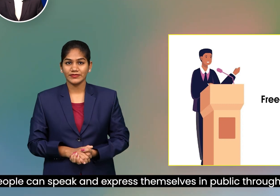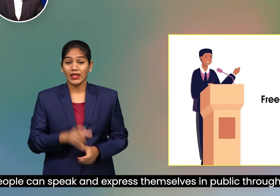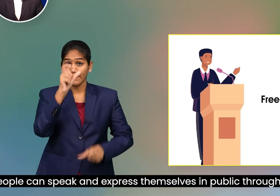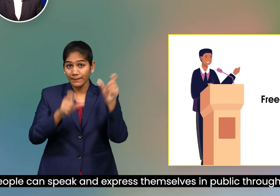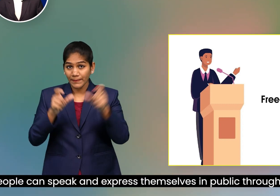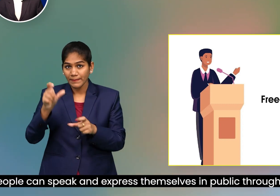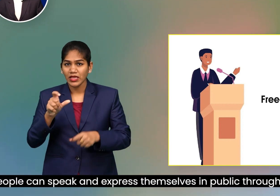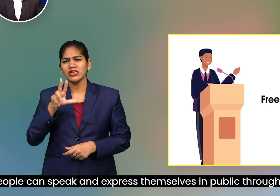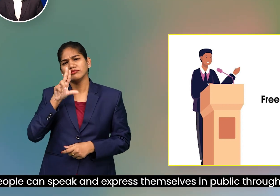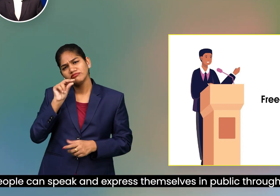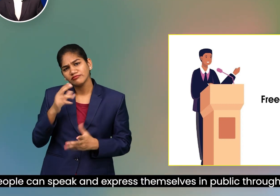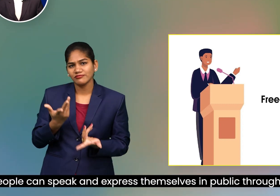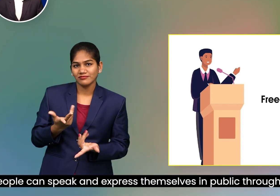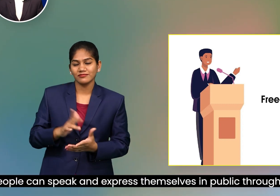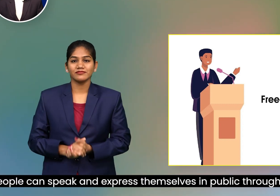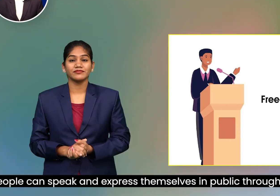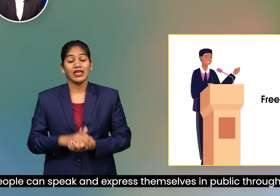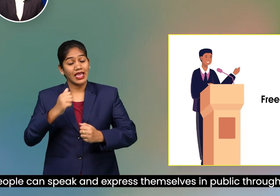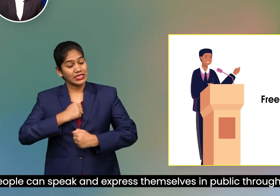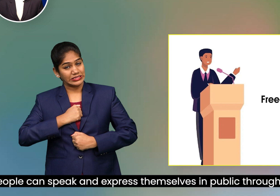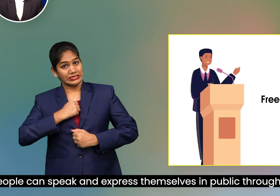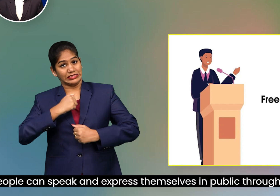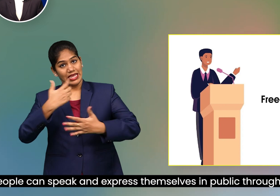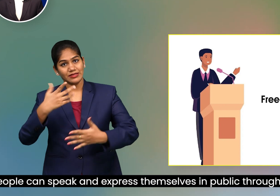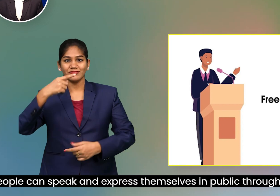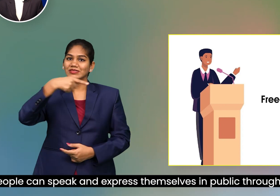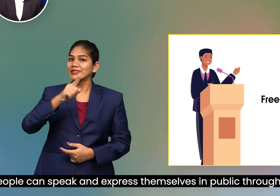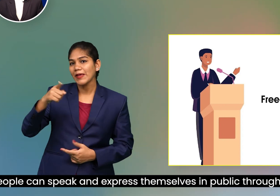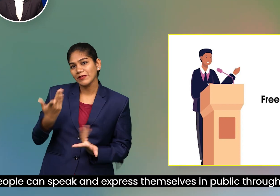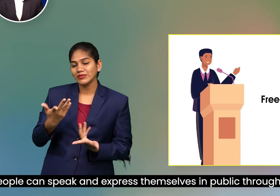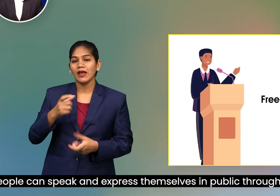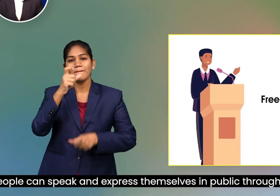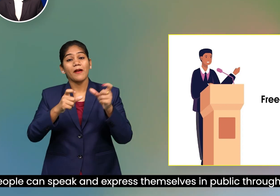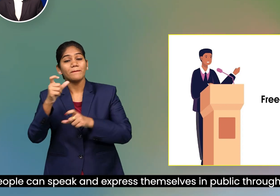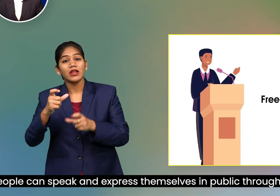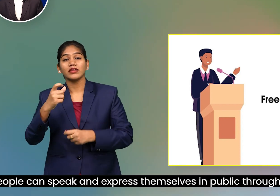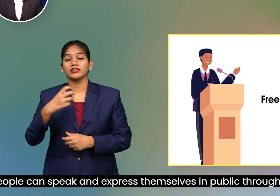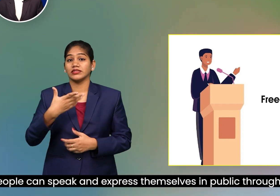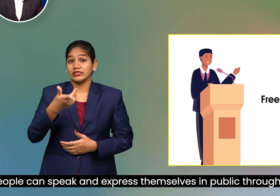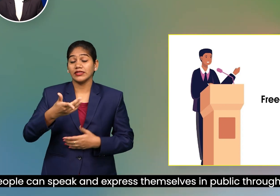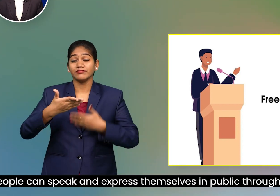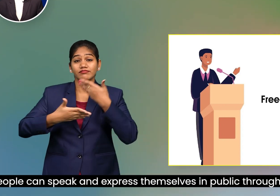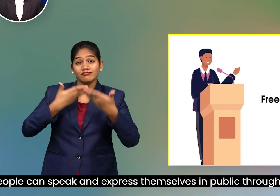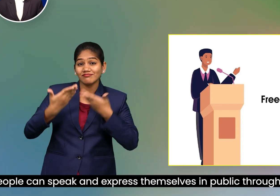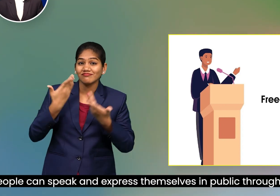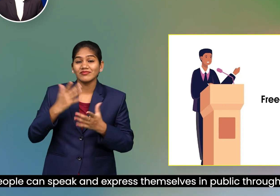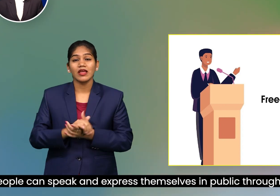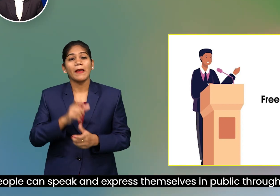People can speak and express themselves in public through meetings, art, and